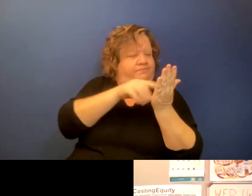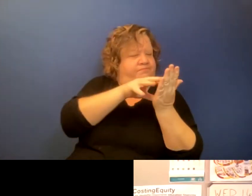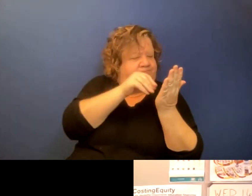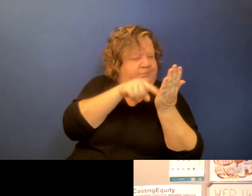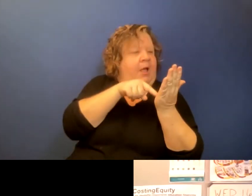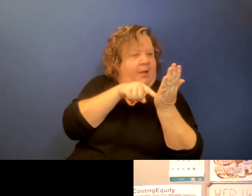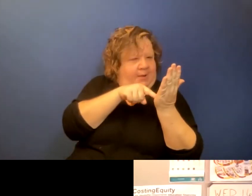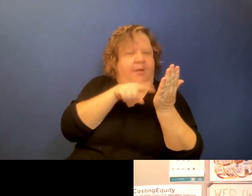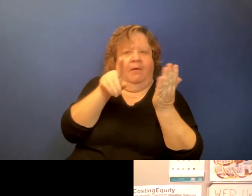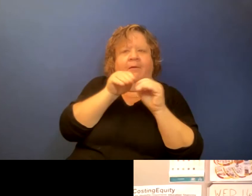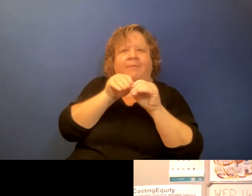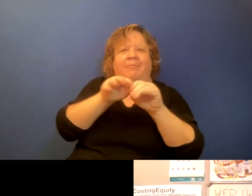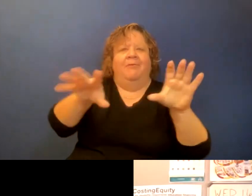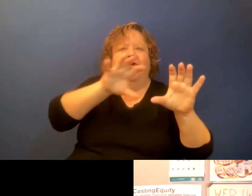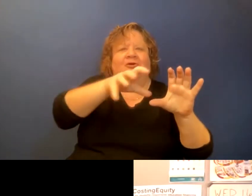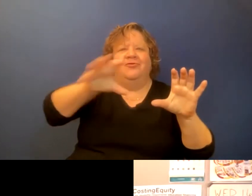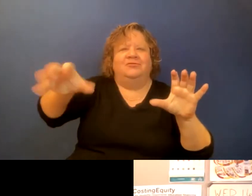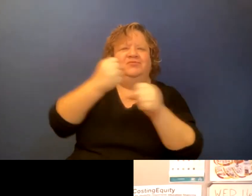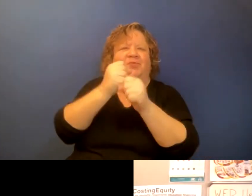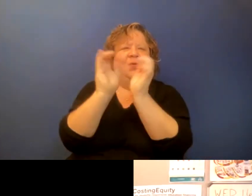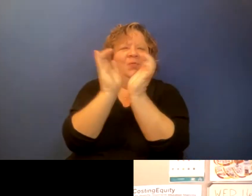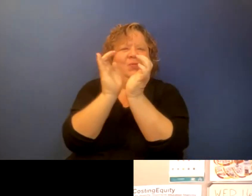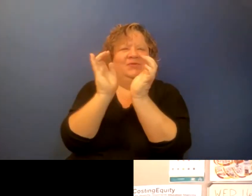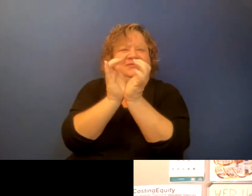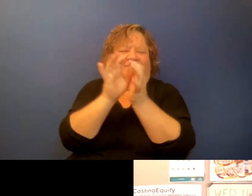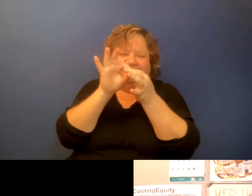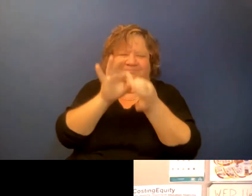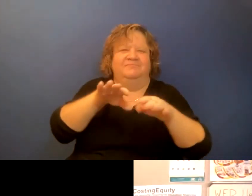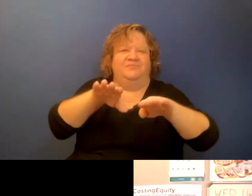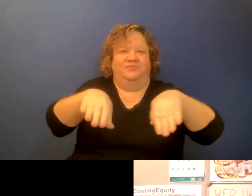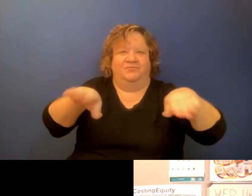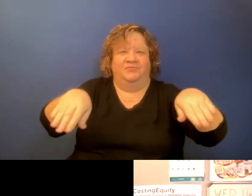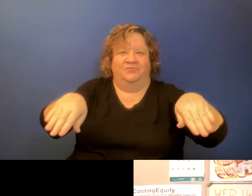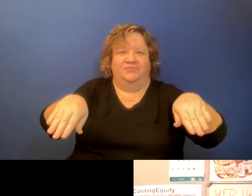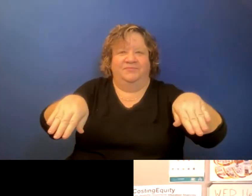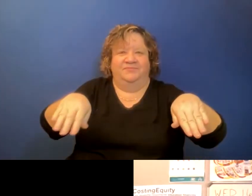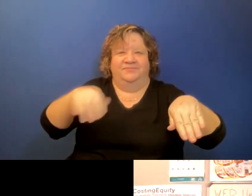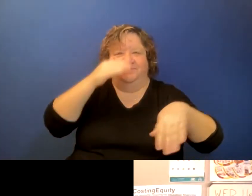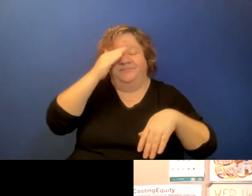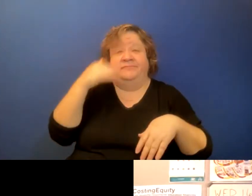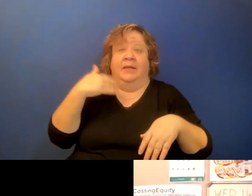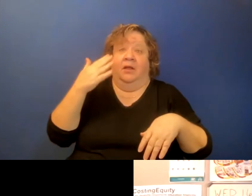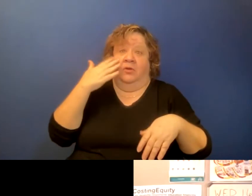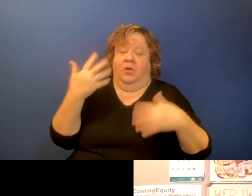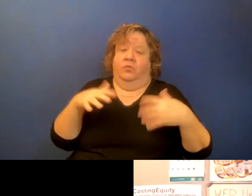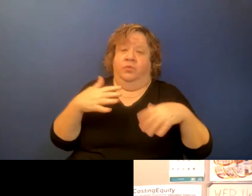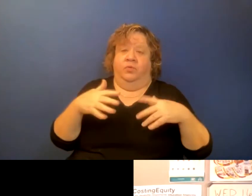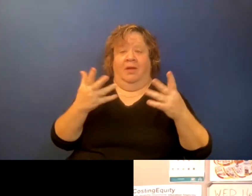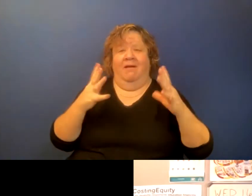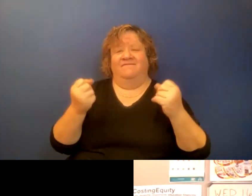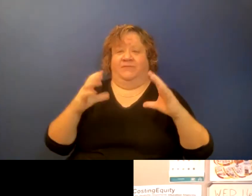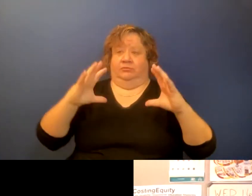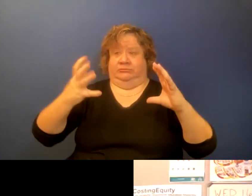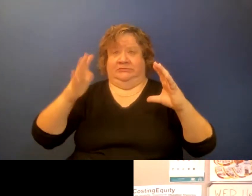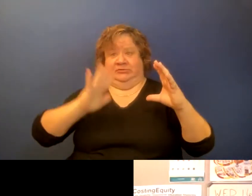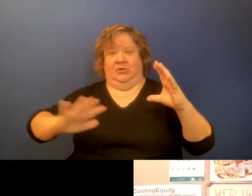most complex regions. So I think that that's really great, that all UNICEF programming